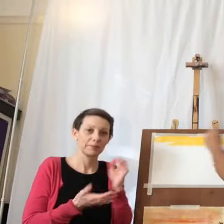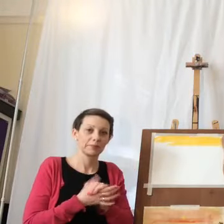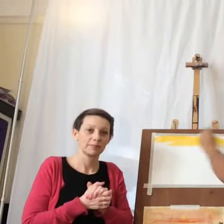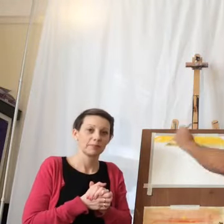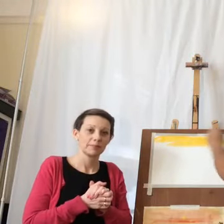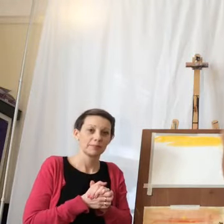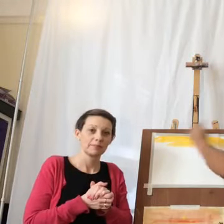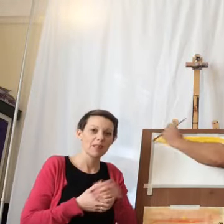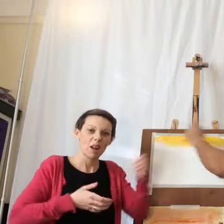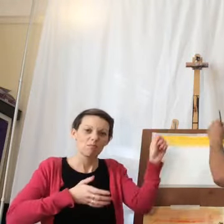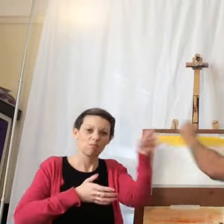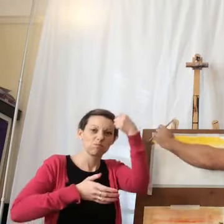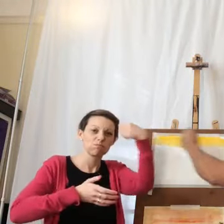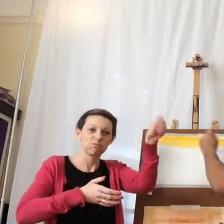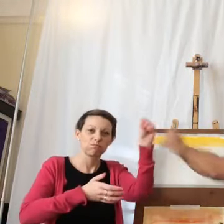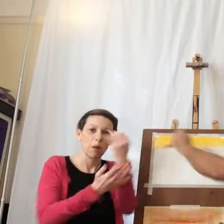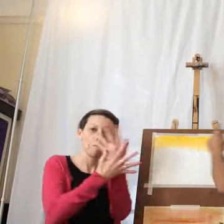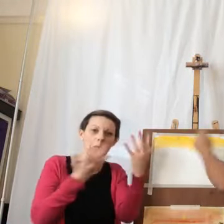slop it on